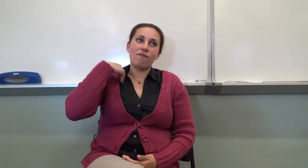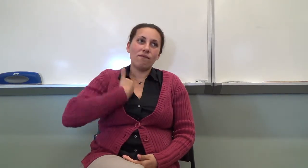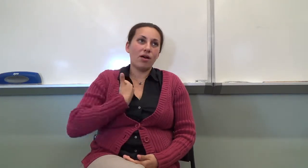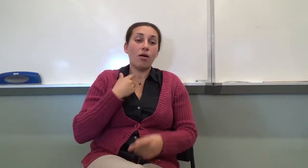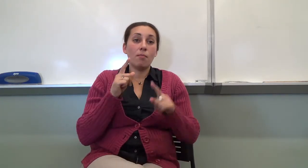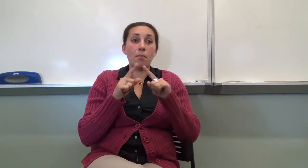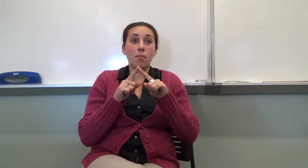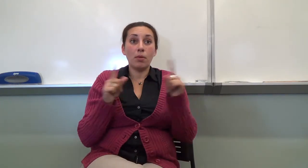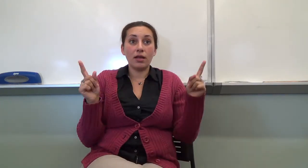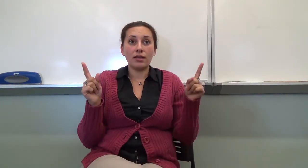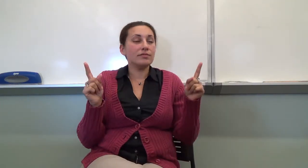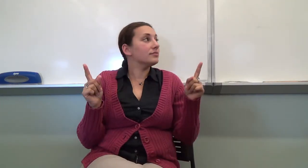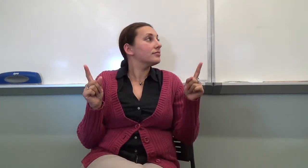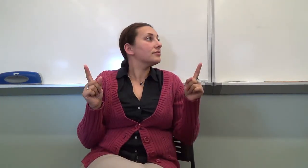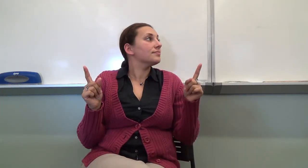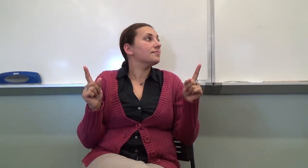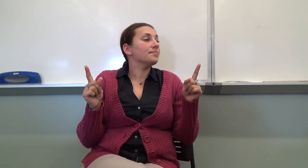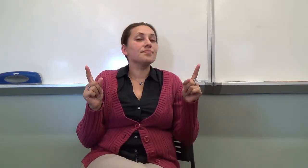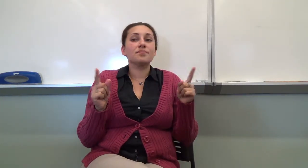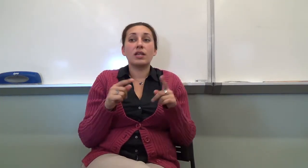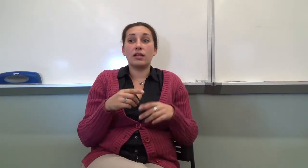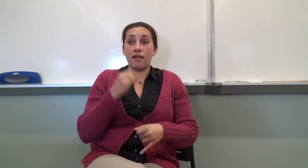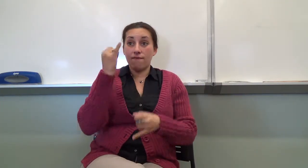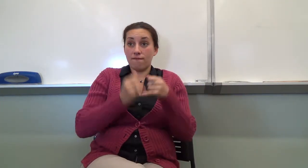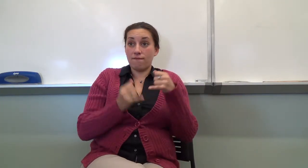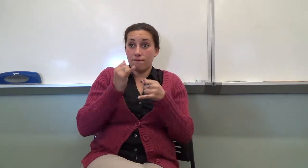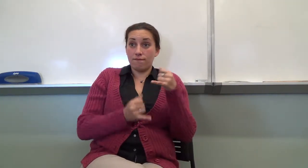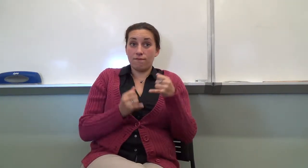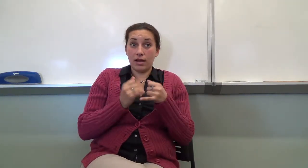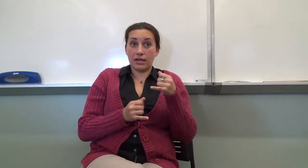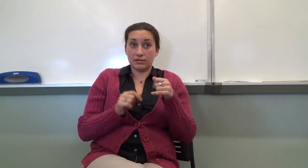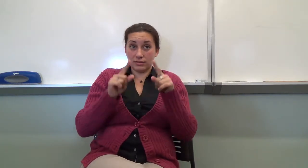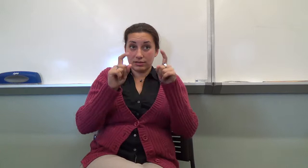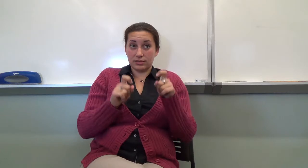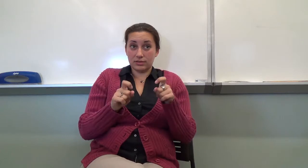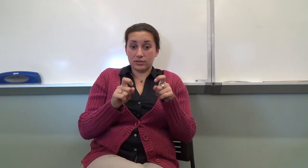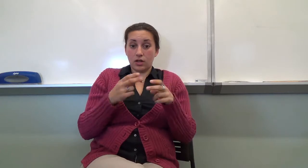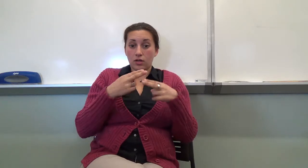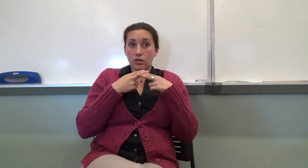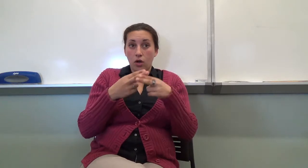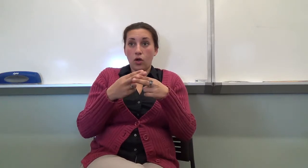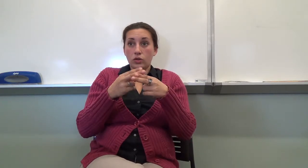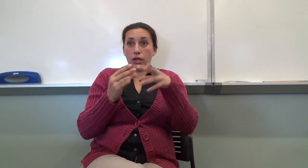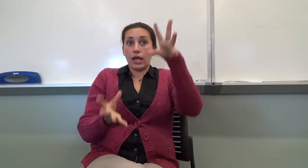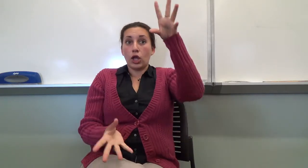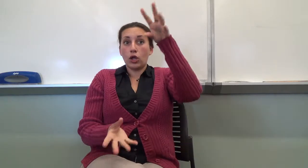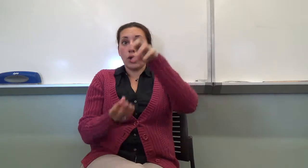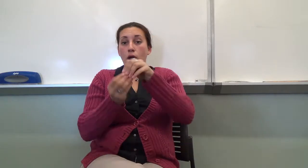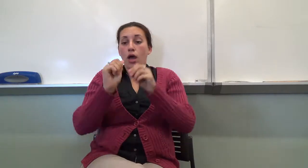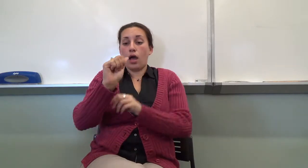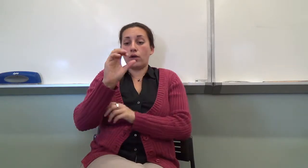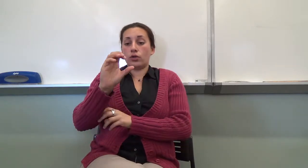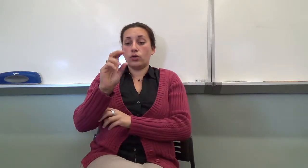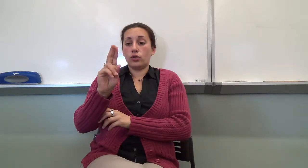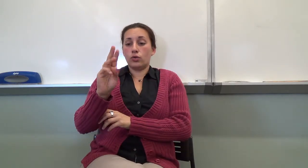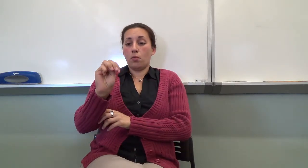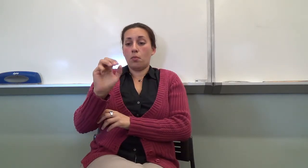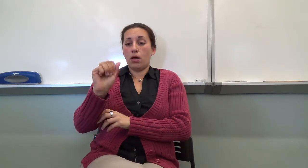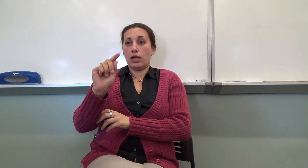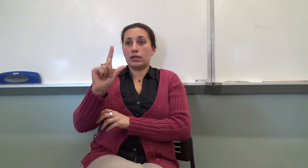However, the final exam is what's called cumulative, which means it covers the entire course. So you will see it again on the